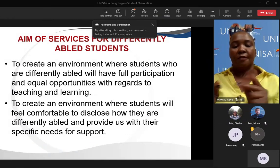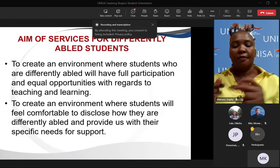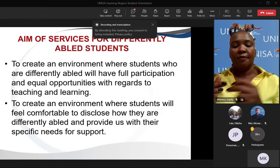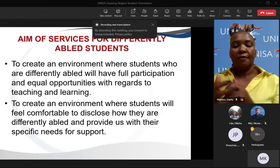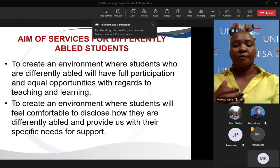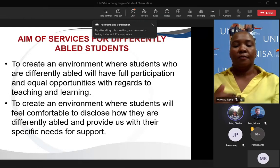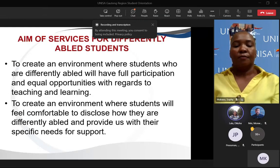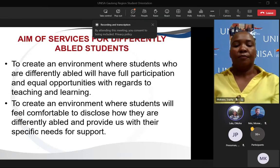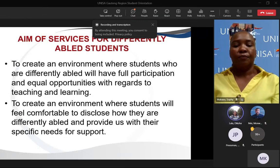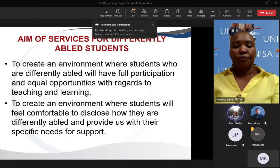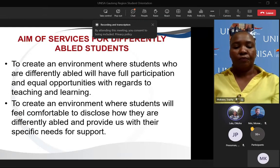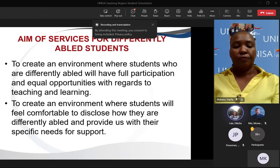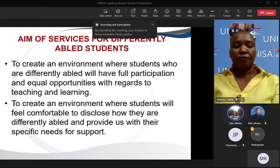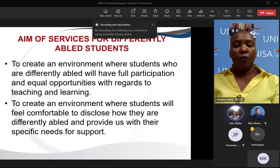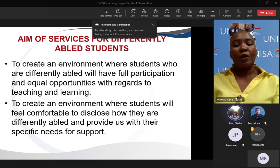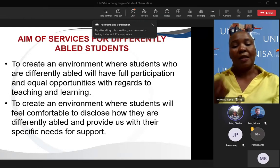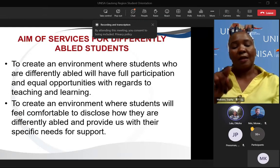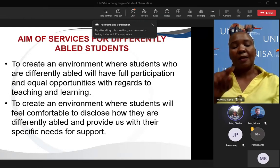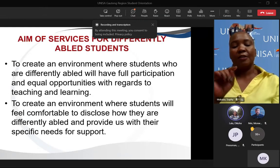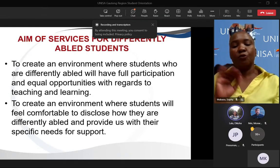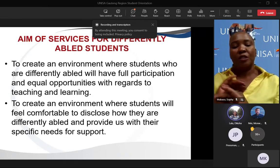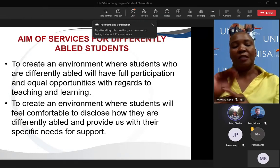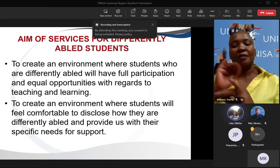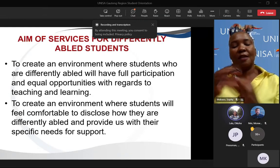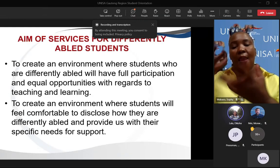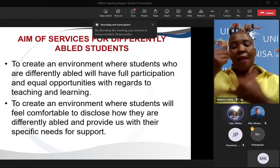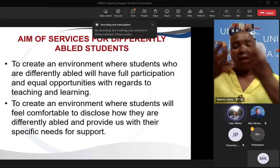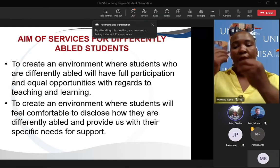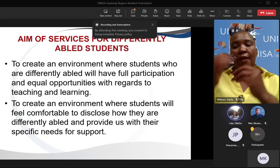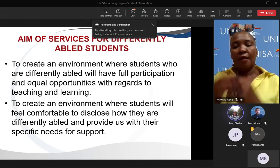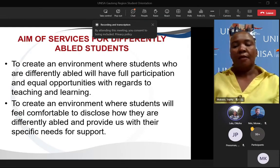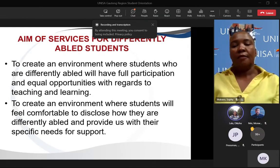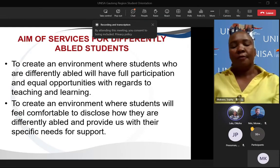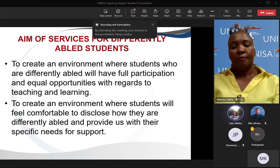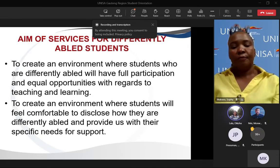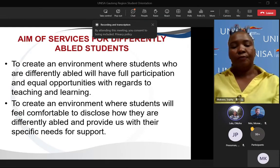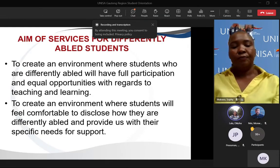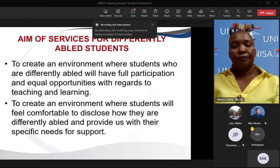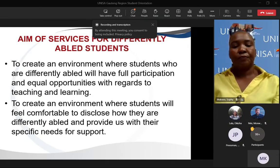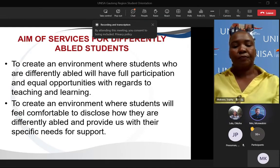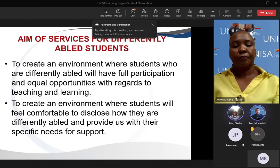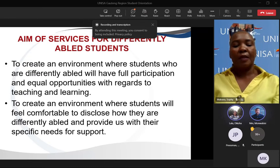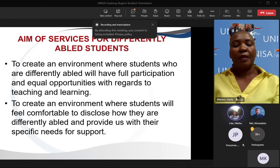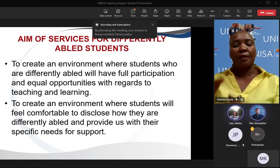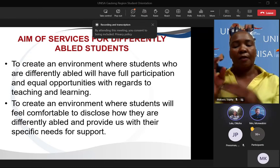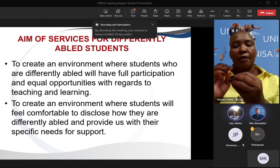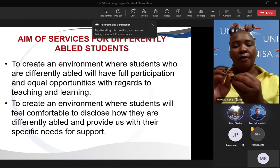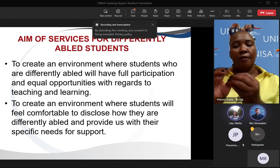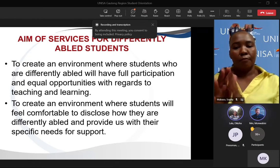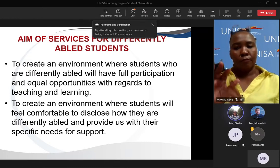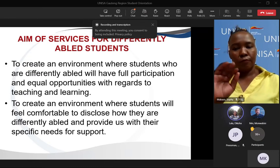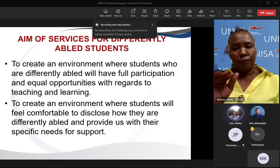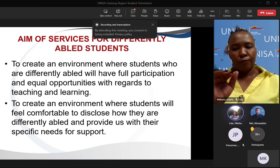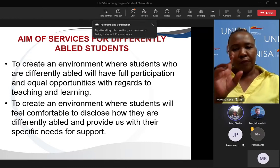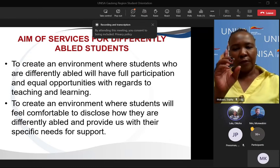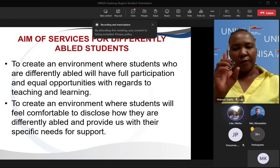it was teacher it's to create an environment please pause the video please to disclose how they